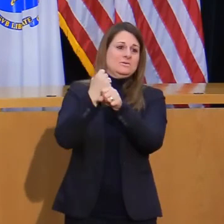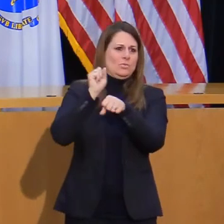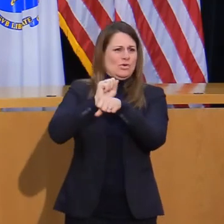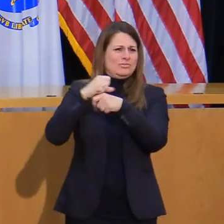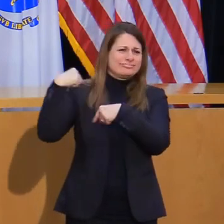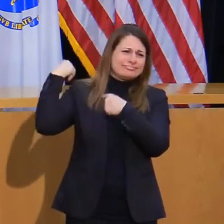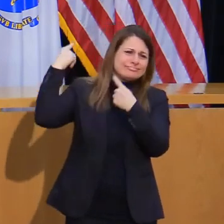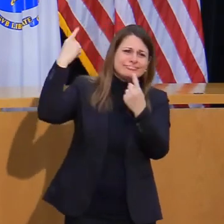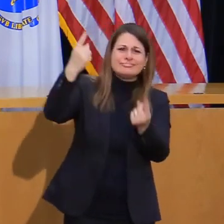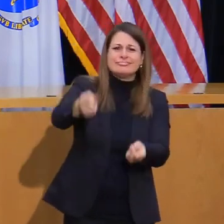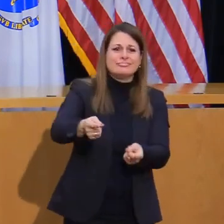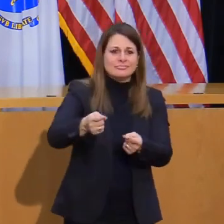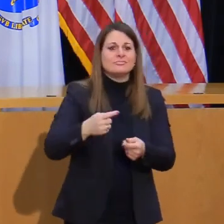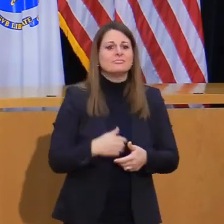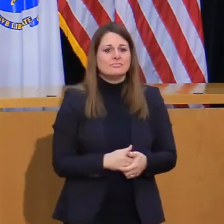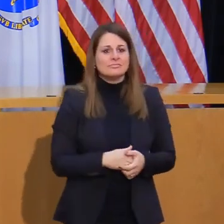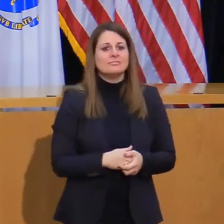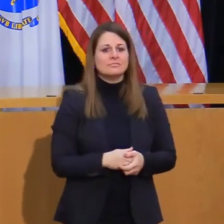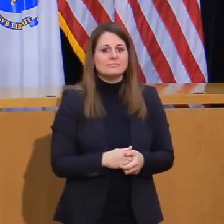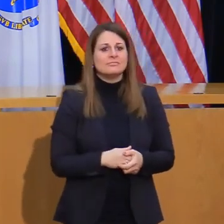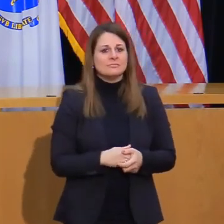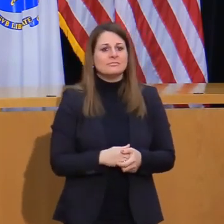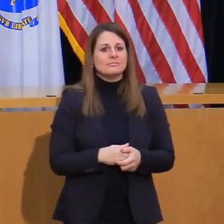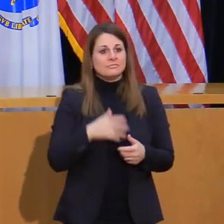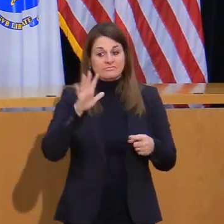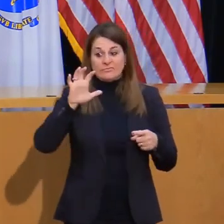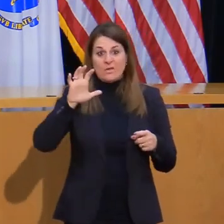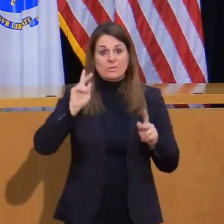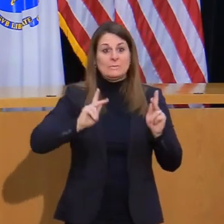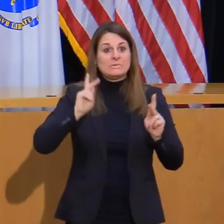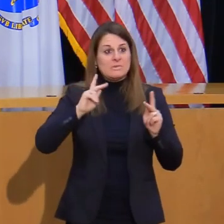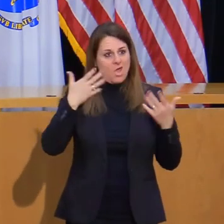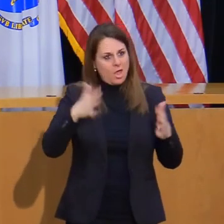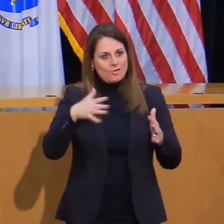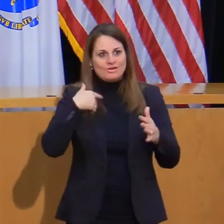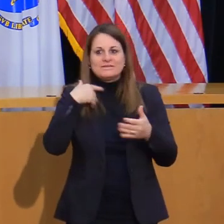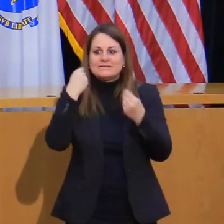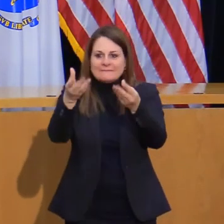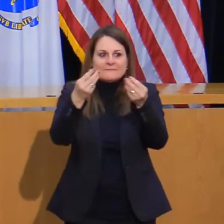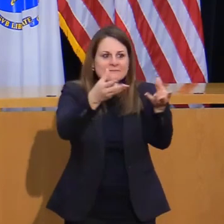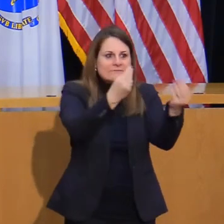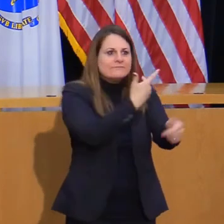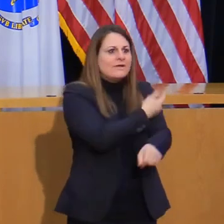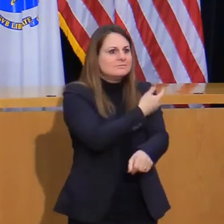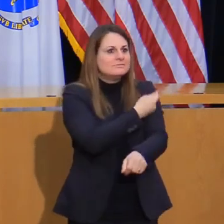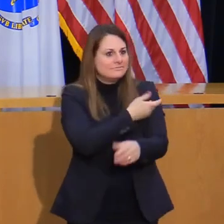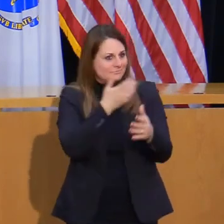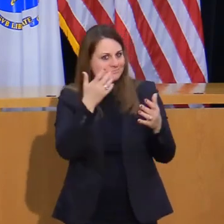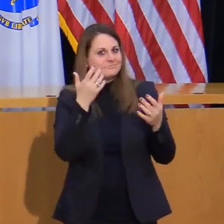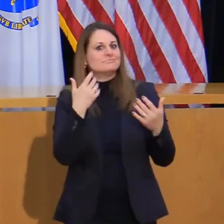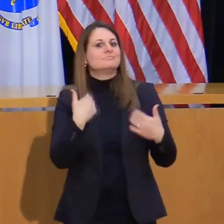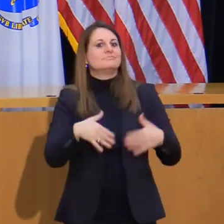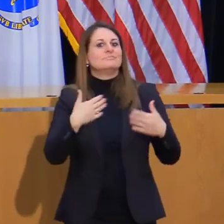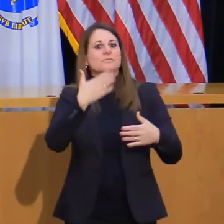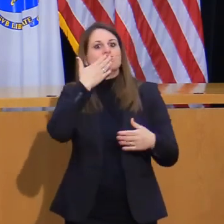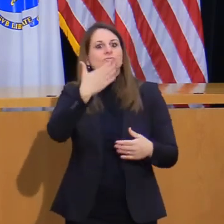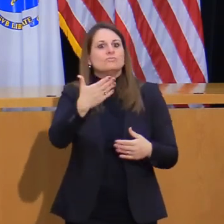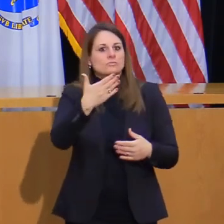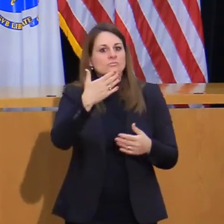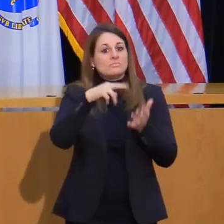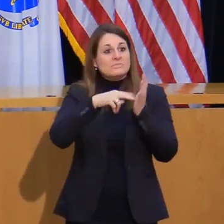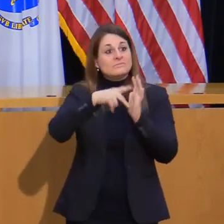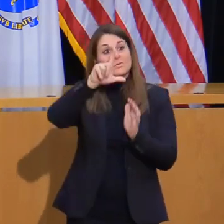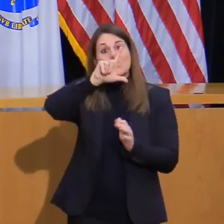500 of our homebound members in the past 5 weeks, and we are proud to be able to expand these efforts to more than 20,000 residents across the